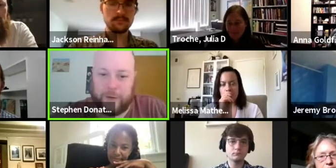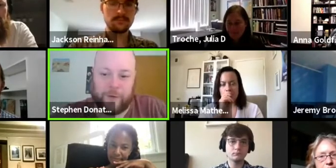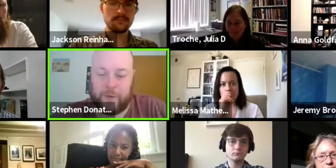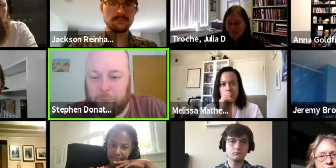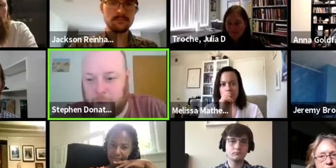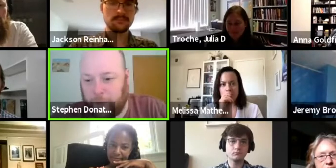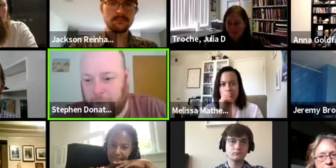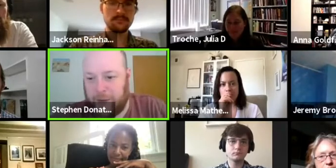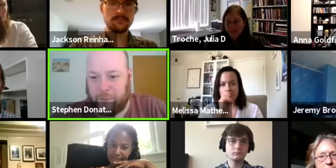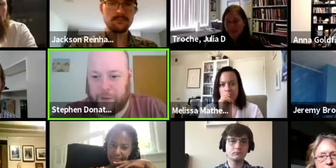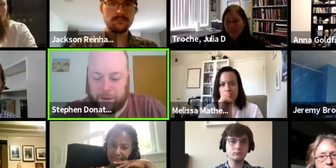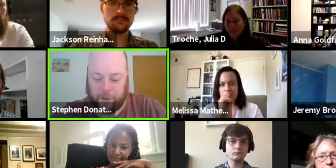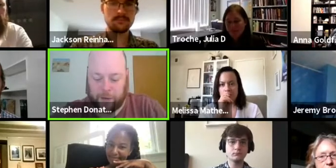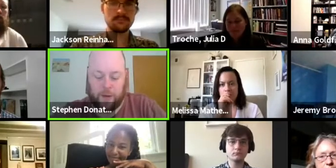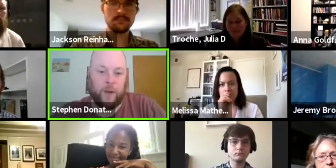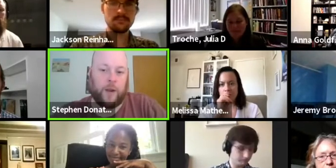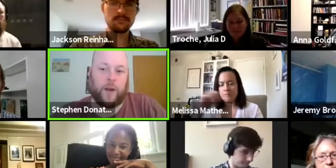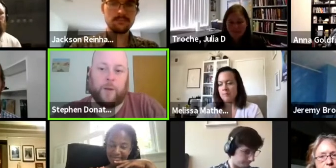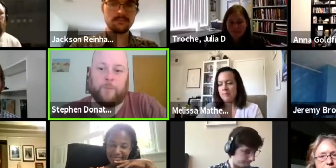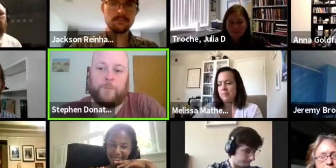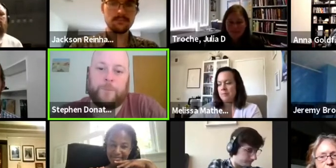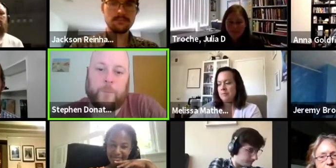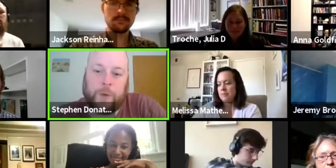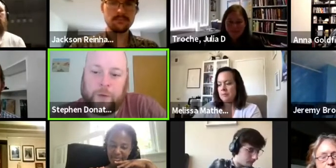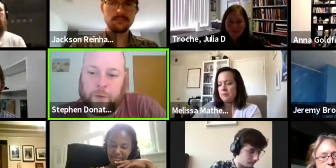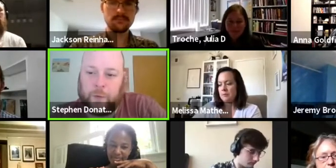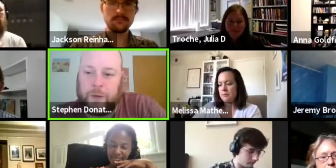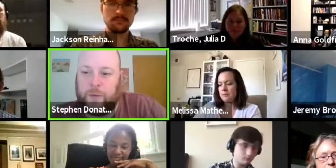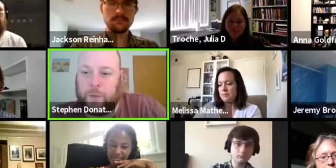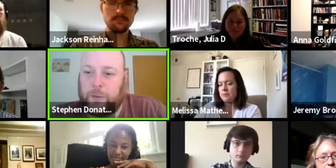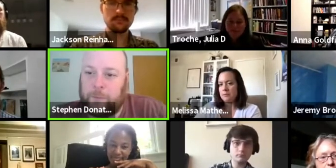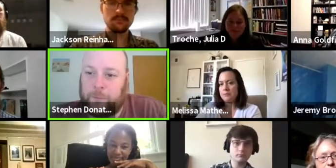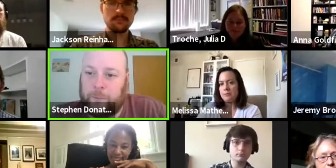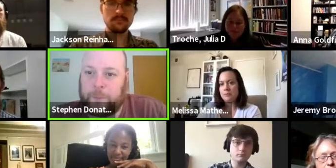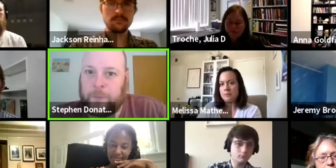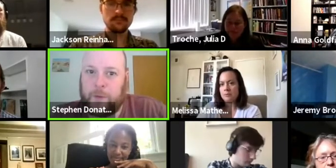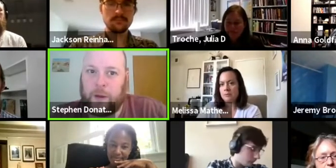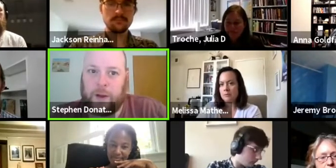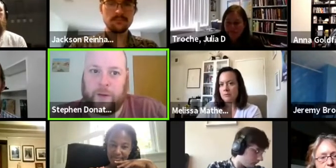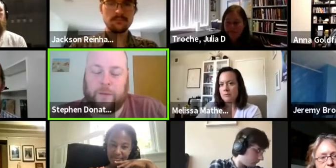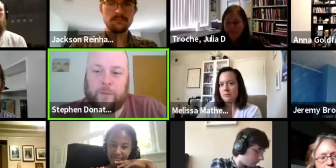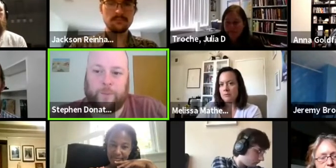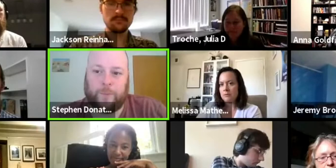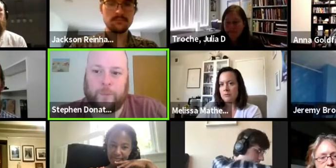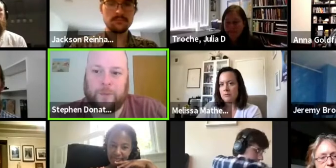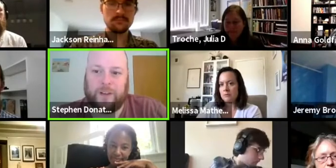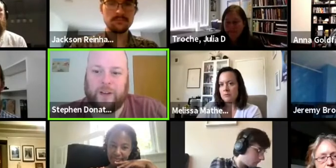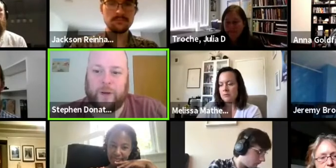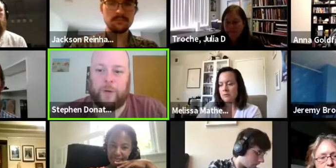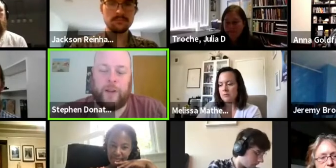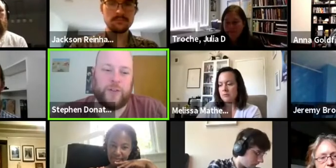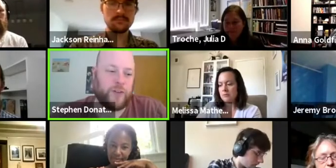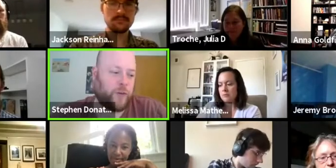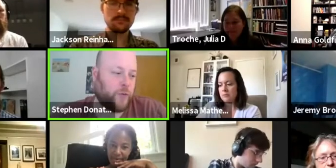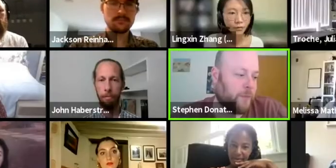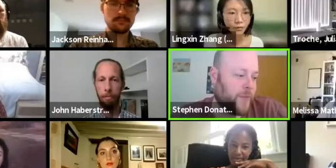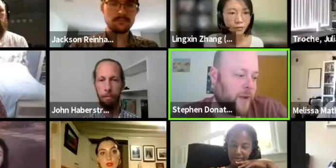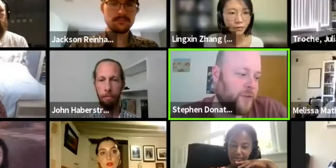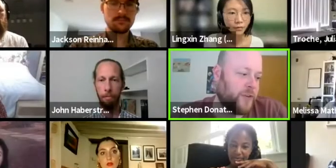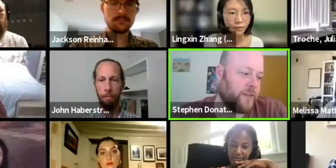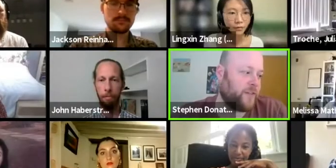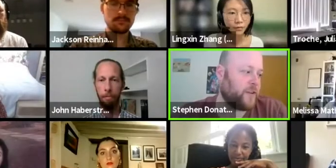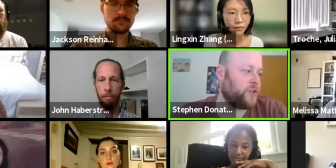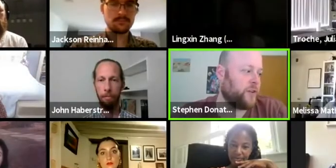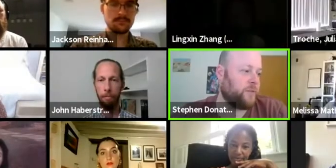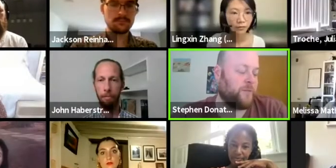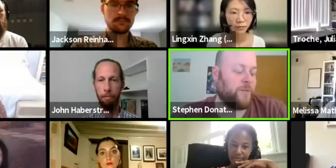know if anybody knows where that is, but anyway, we do a unit on, you know, ancient Greek